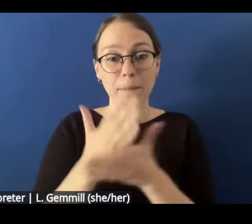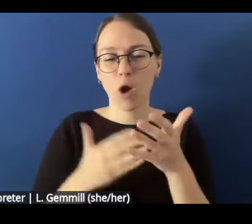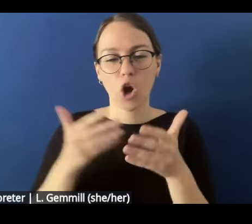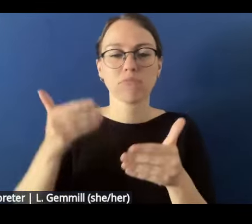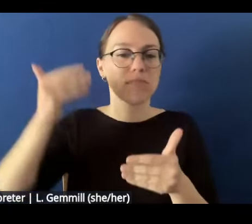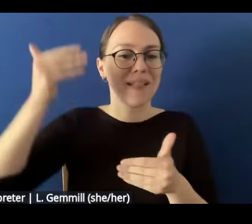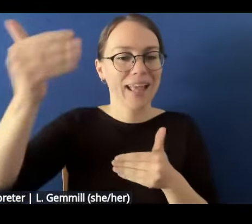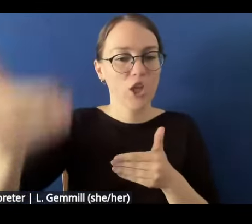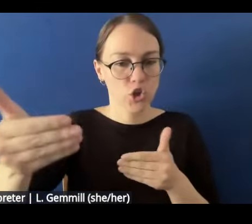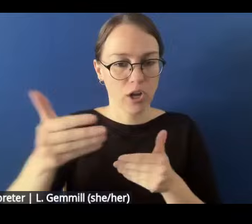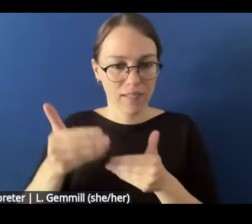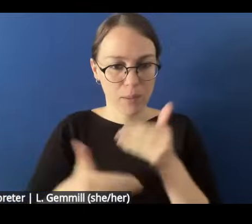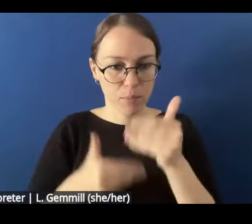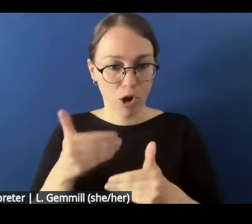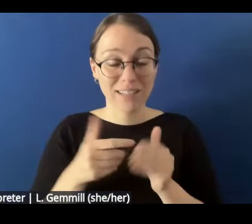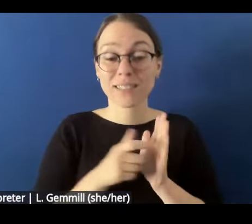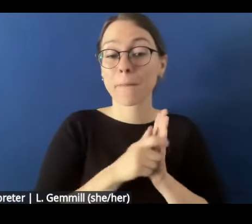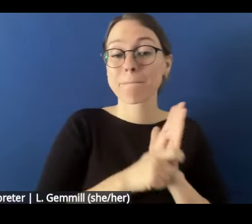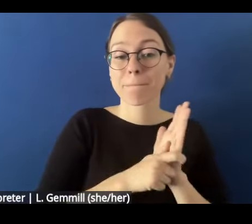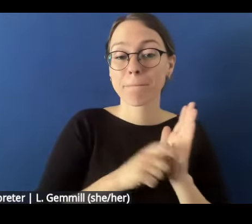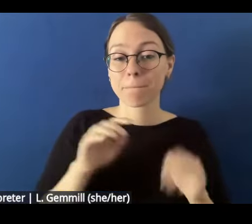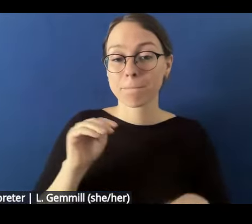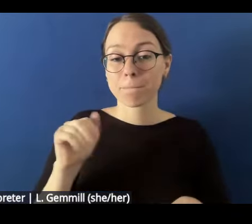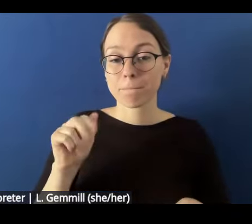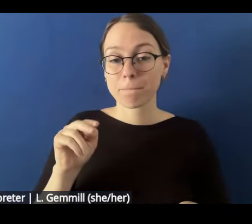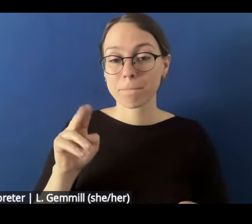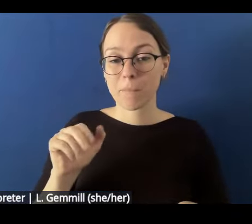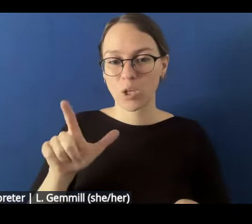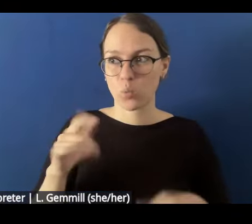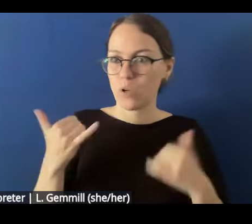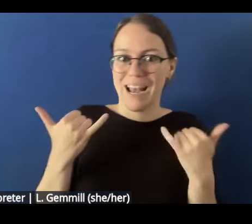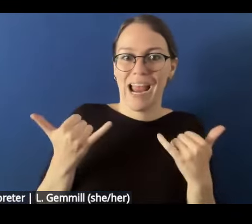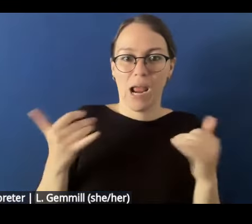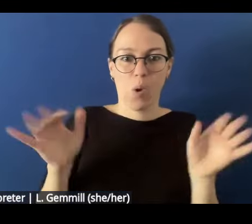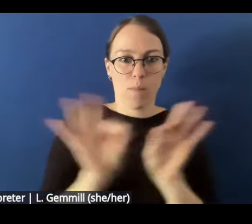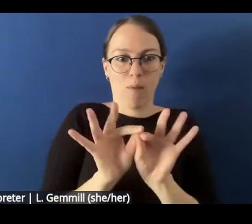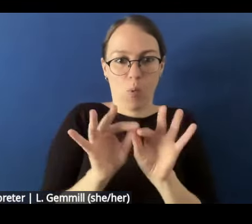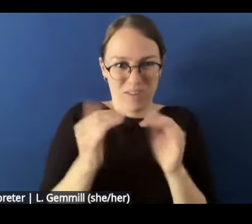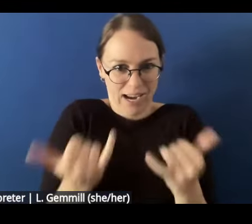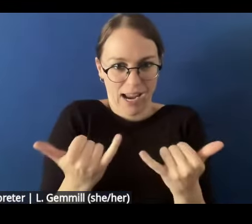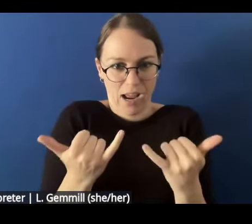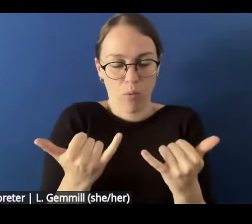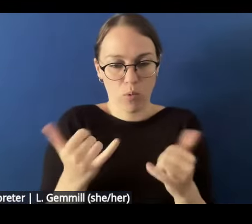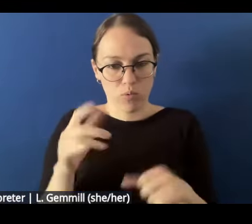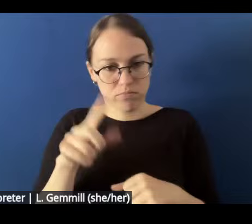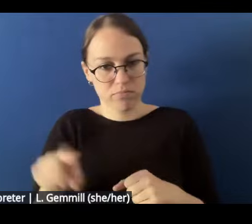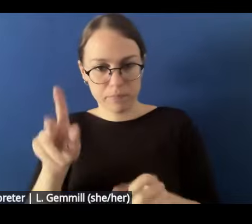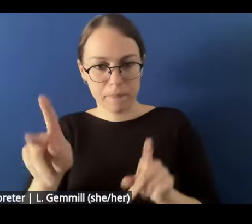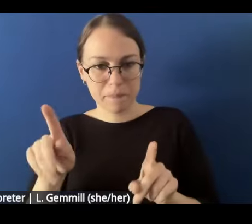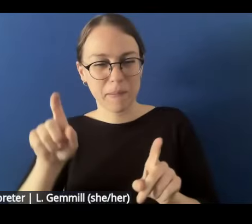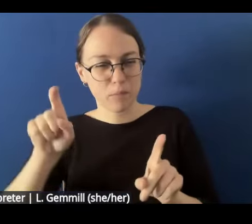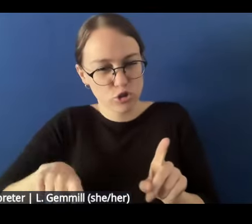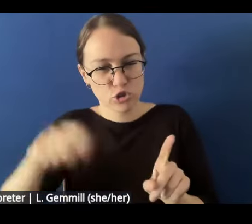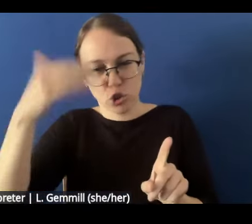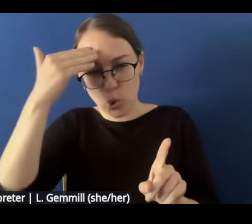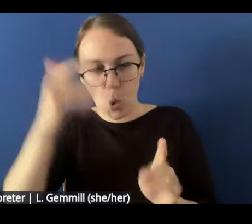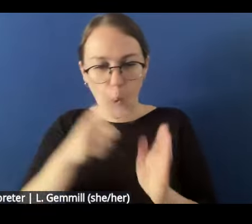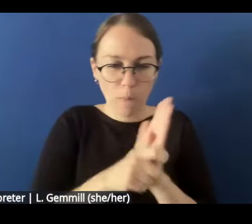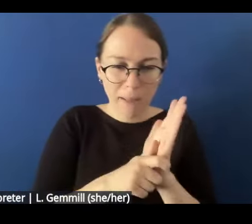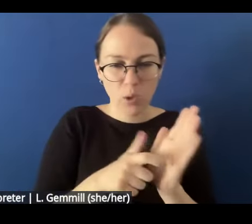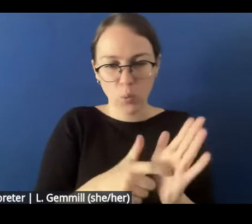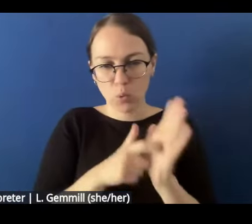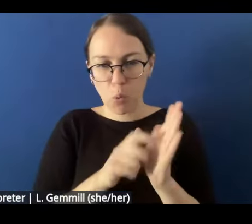for folks now. They're out there circulating petitions. They need to know the manual, the requirements that the manual lays out. So I say that to